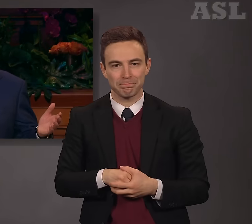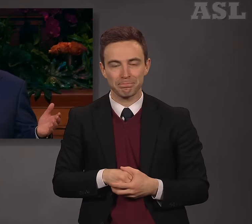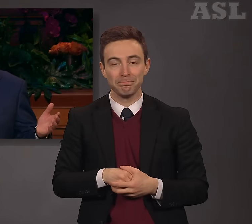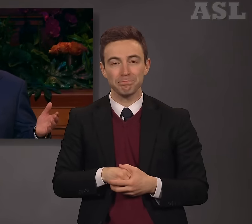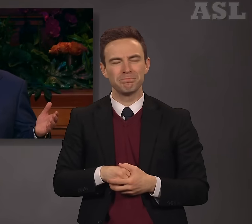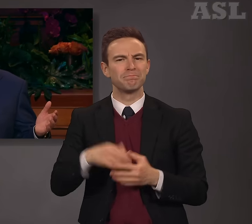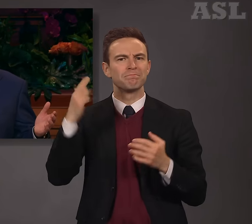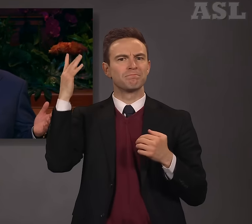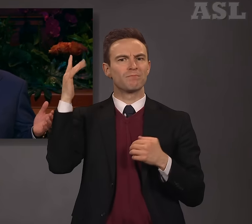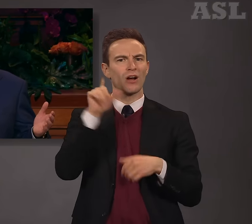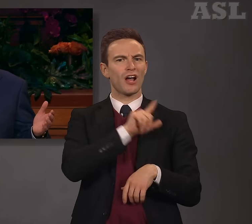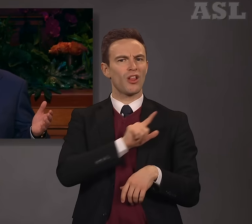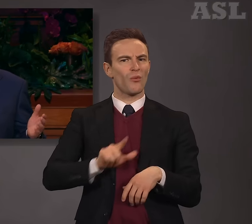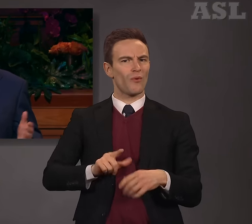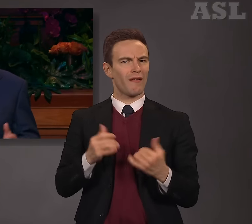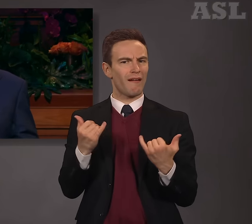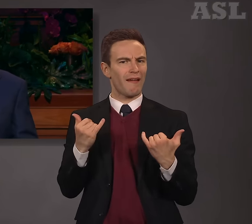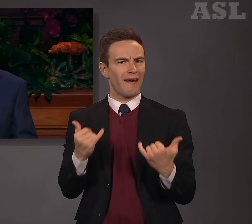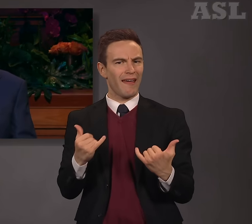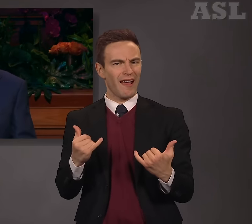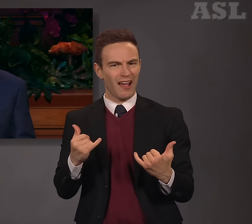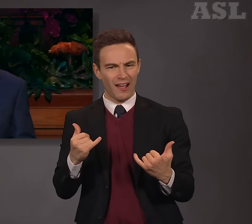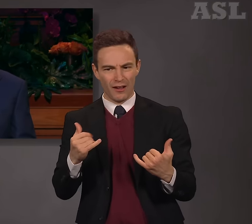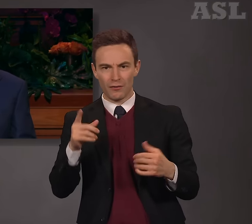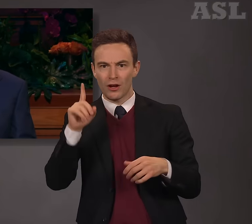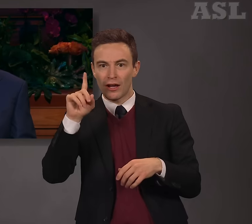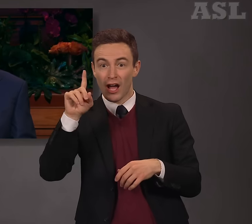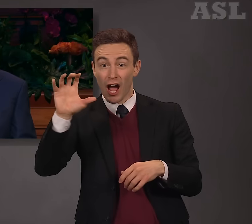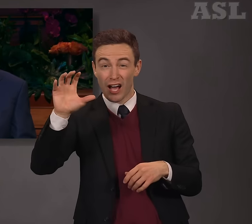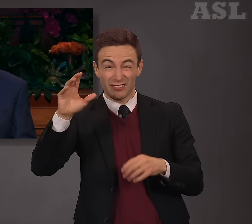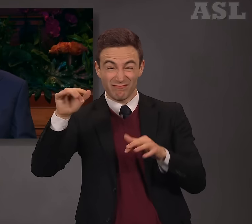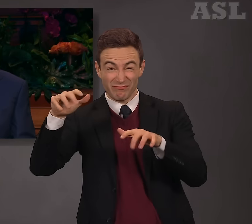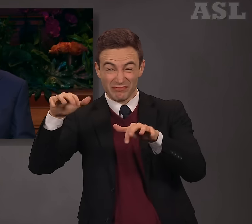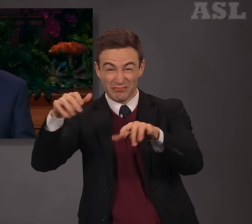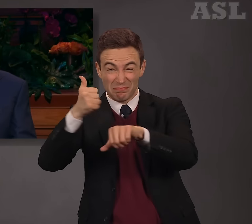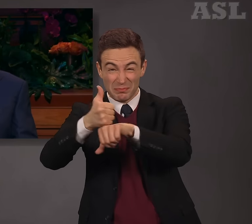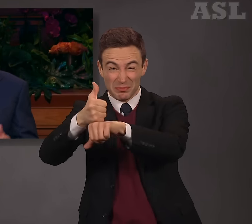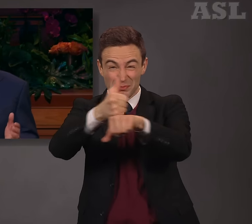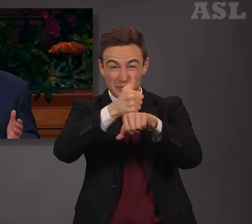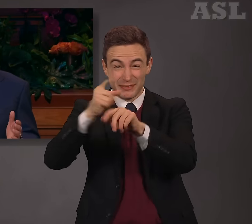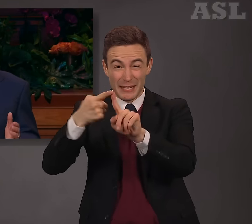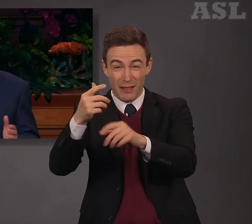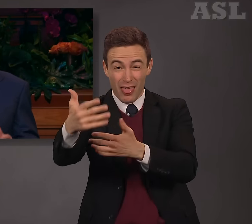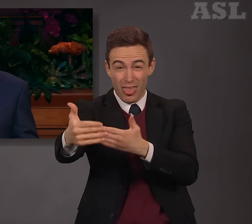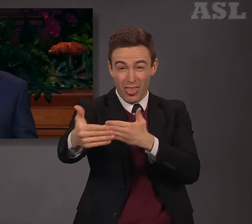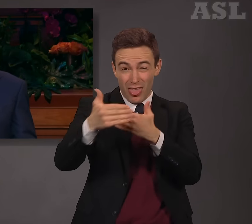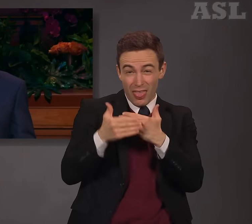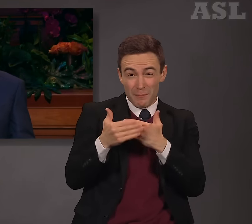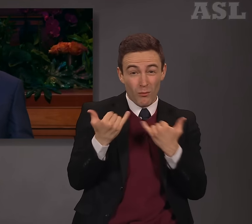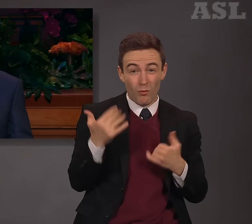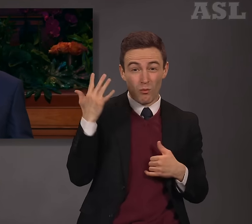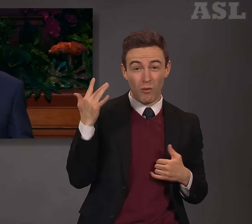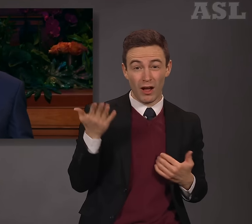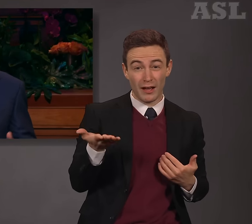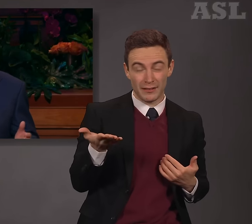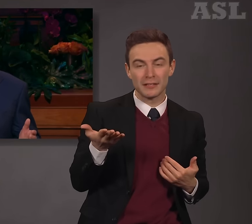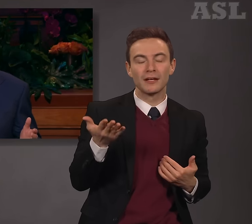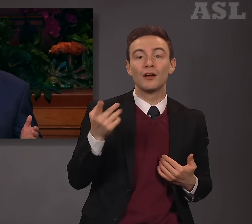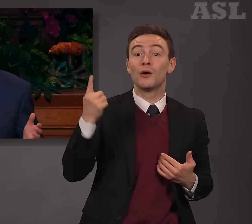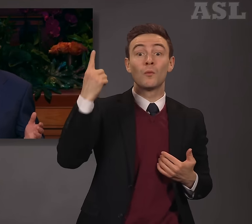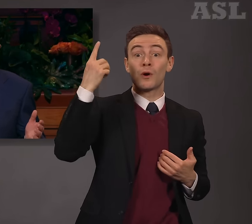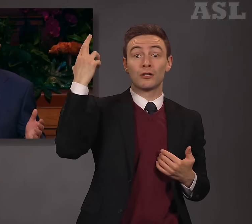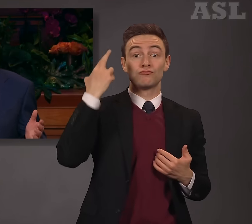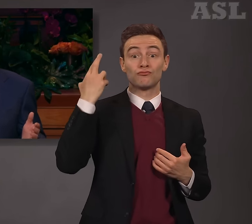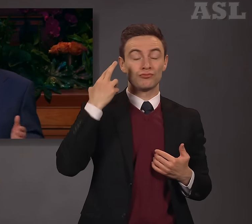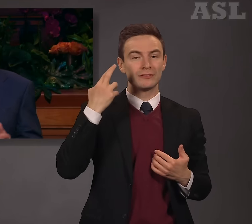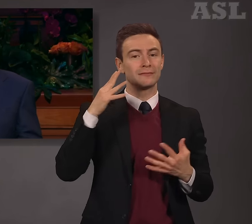Why is the Lord now bringing hundreds of his temples closer to us? One reason is that amid the